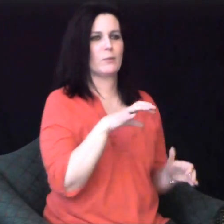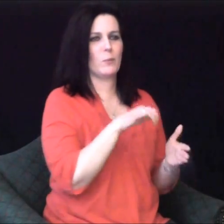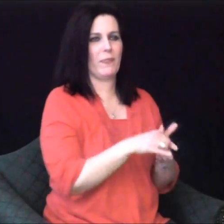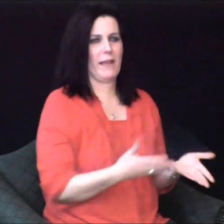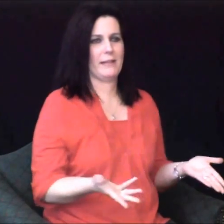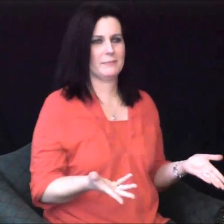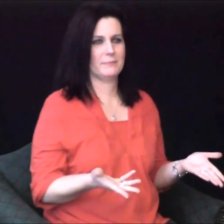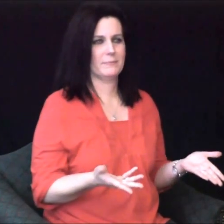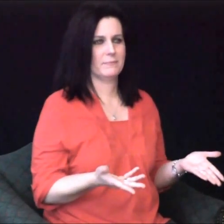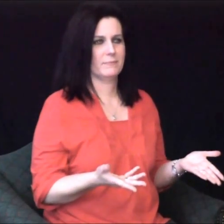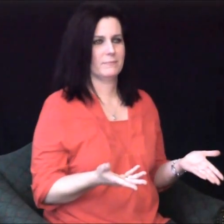can I do that?